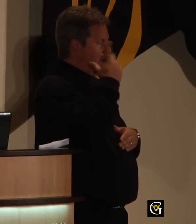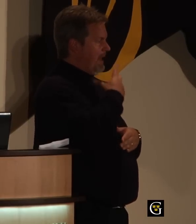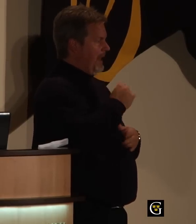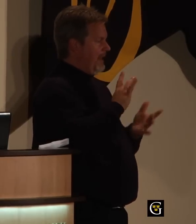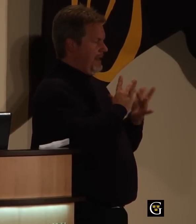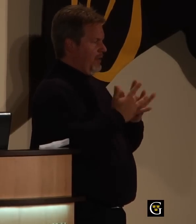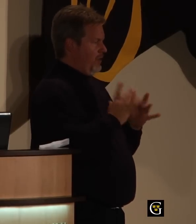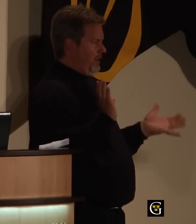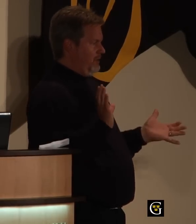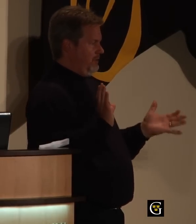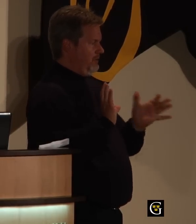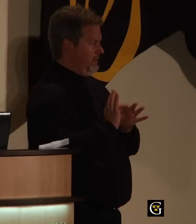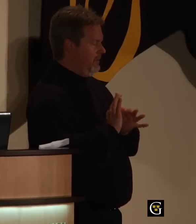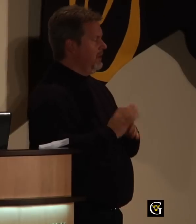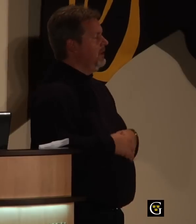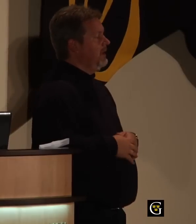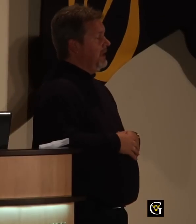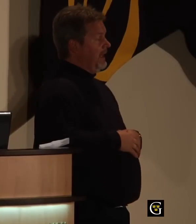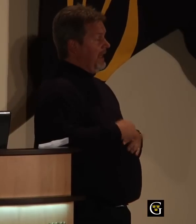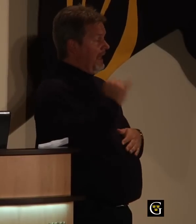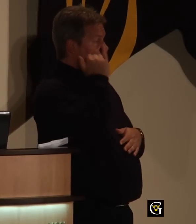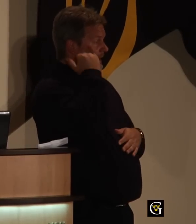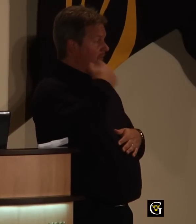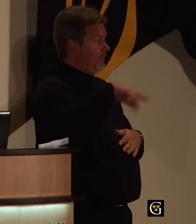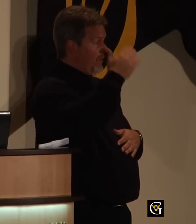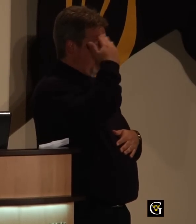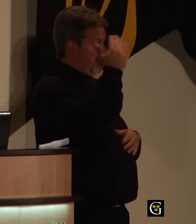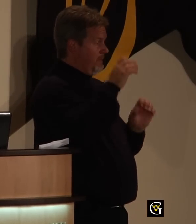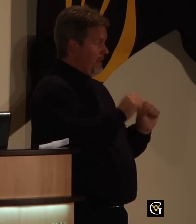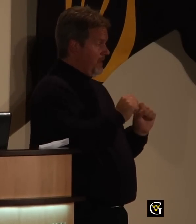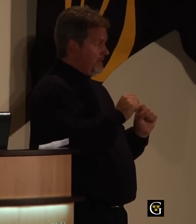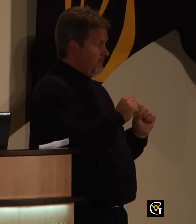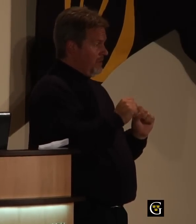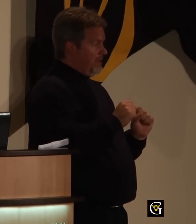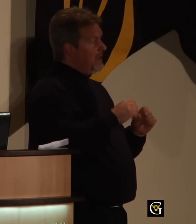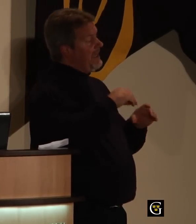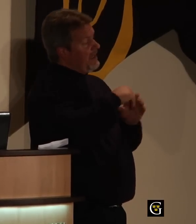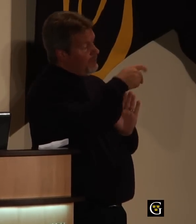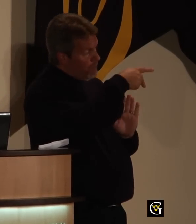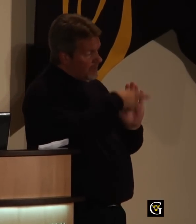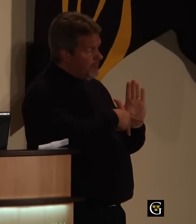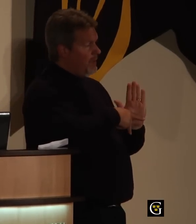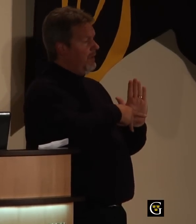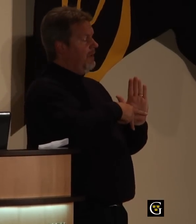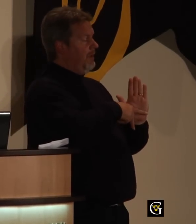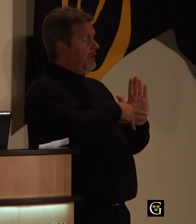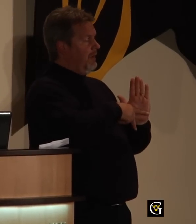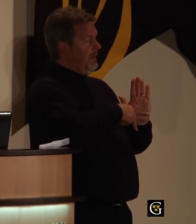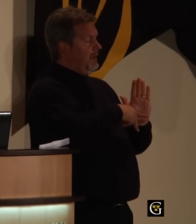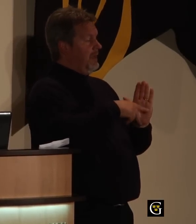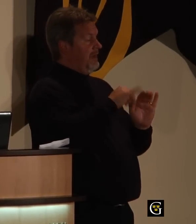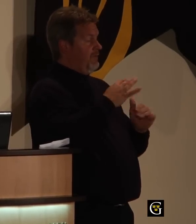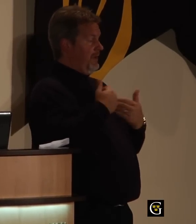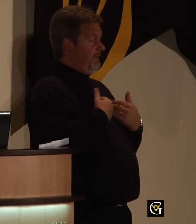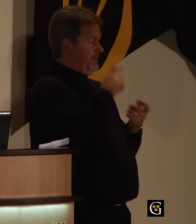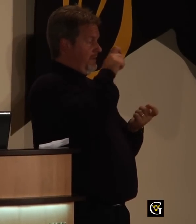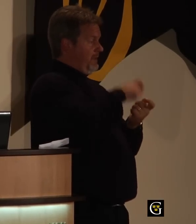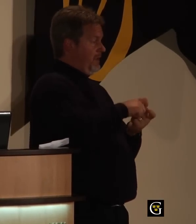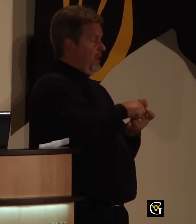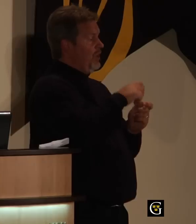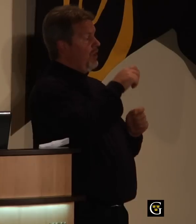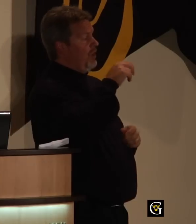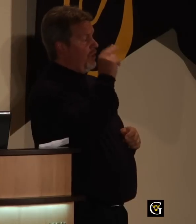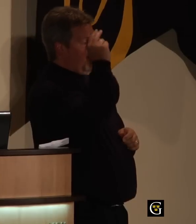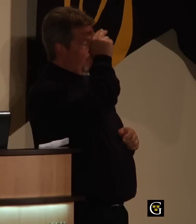is, if we know that it's possible in principle to know when a particular neural